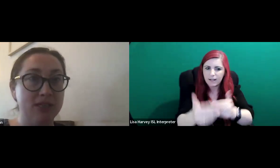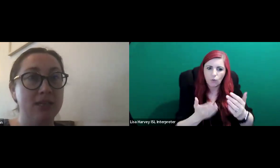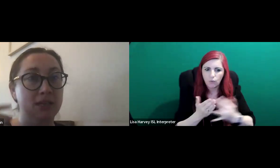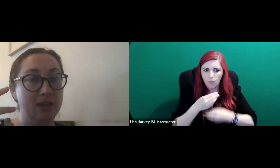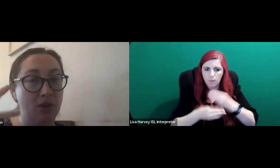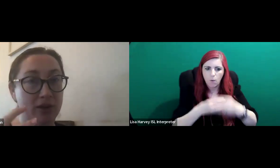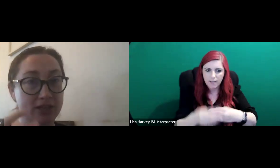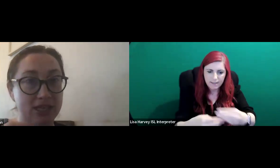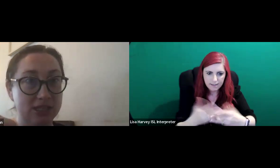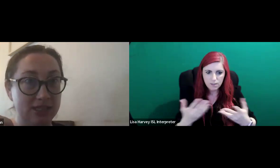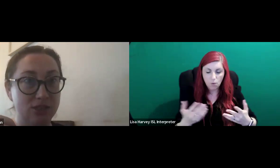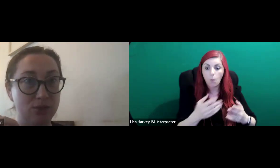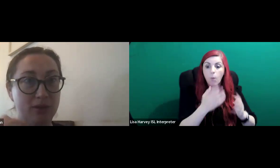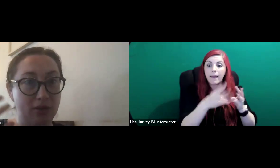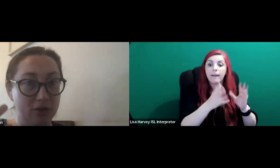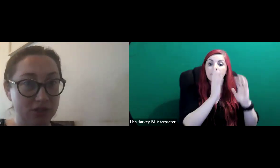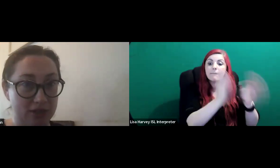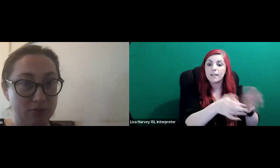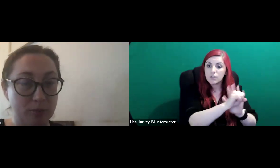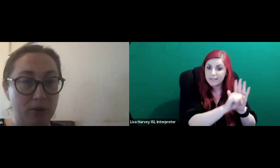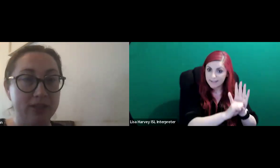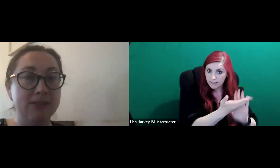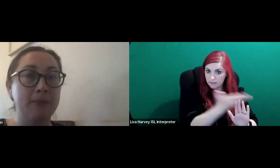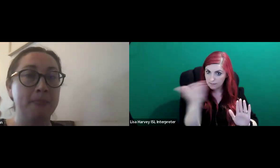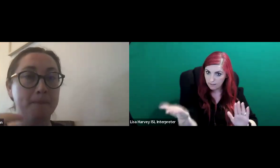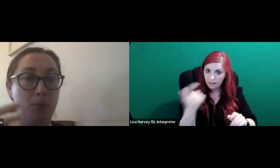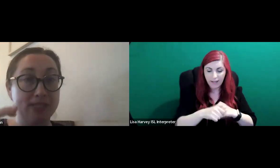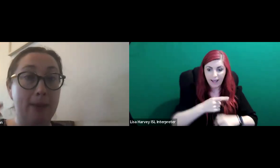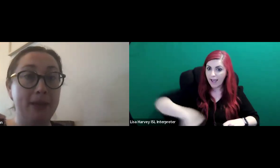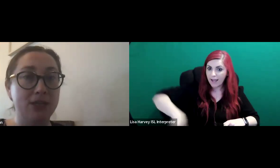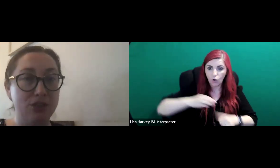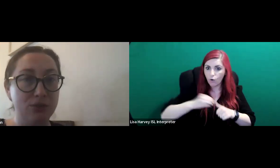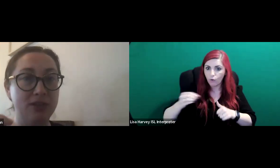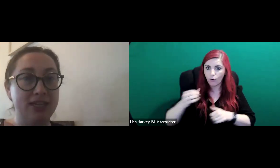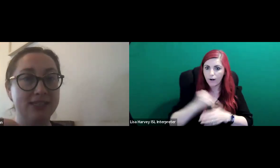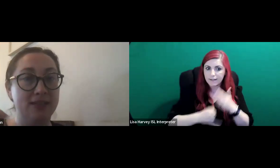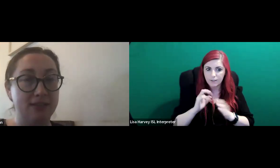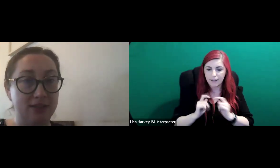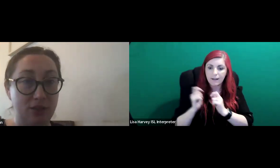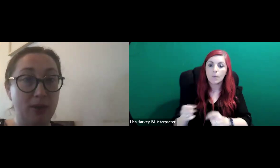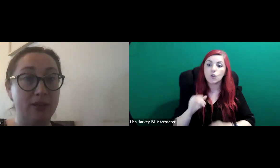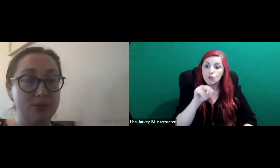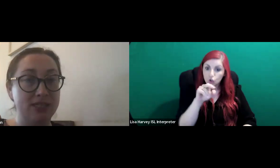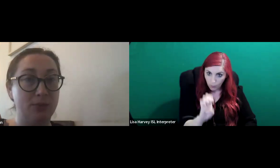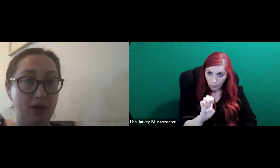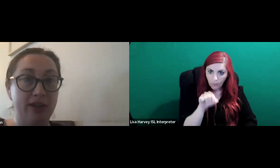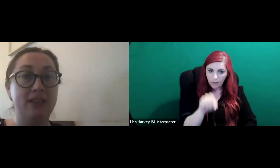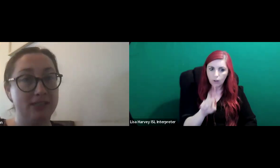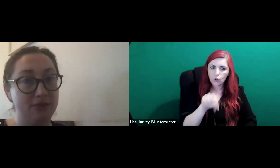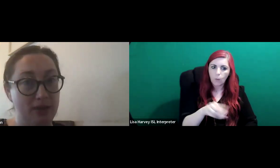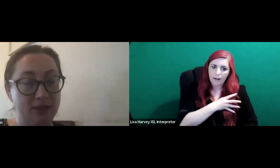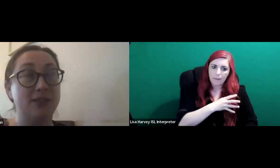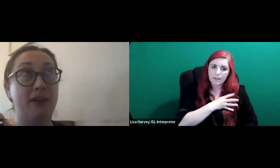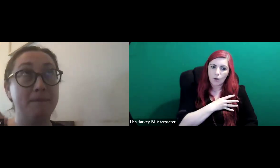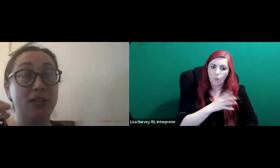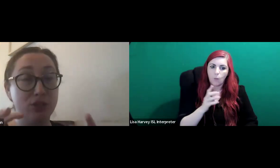state report, organizations can do what are called shadow reports. But what's happening in June is the UN committee will write the